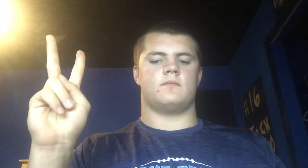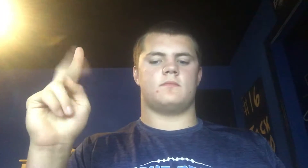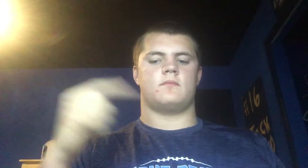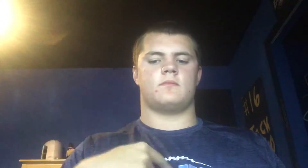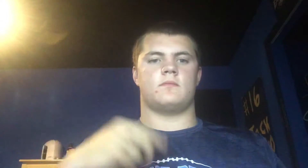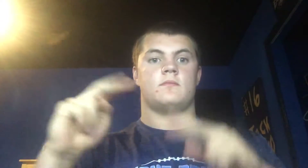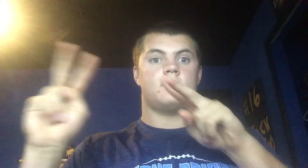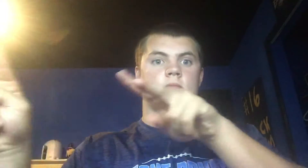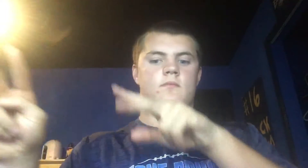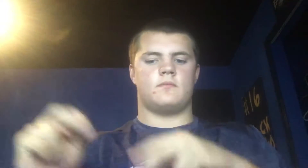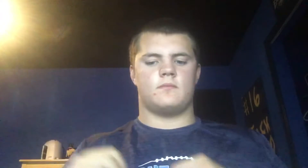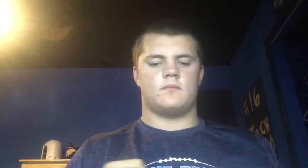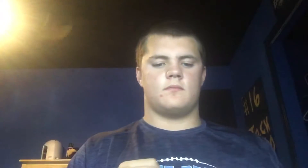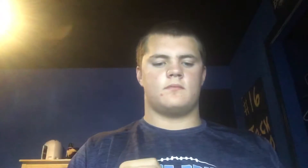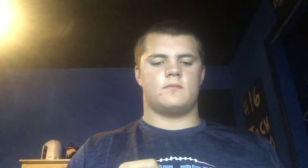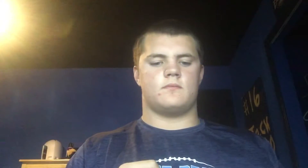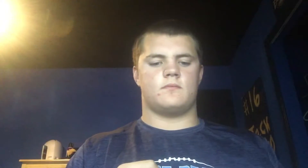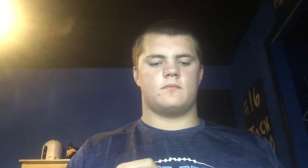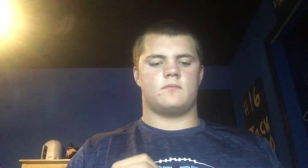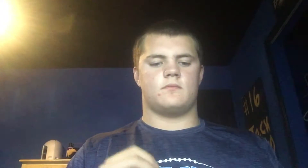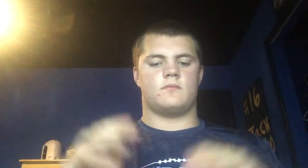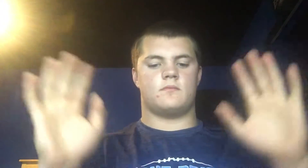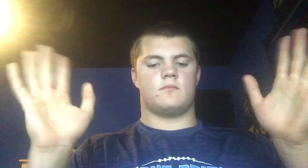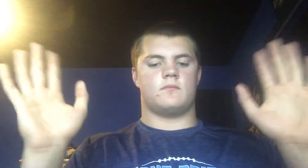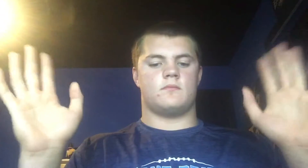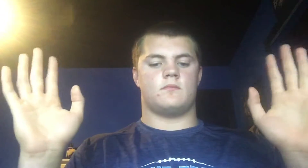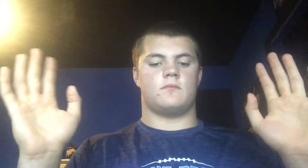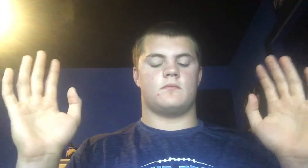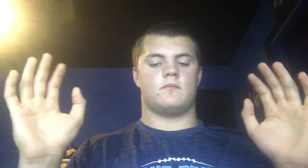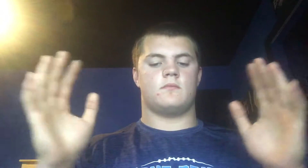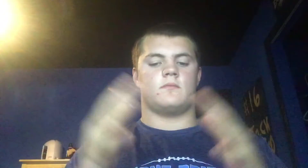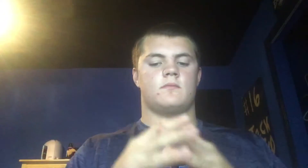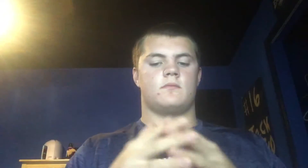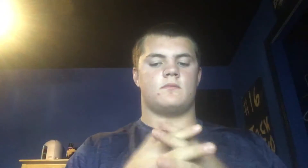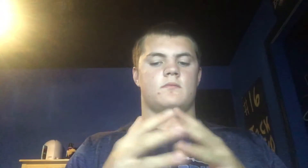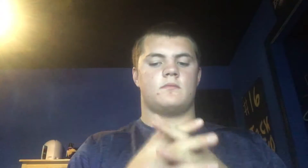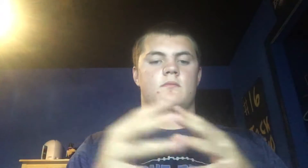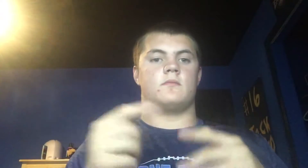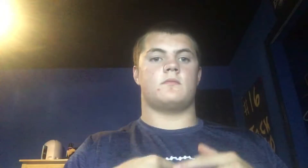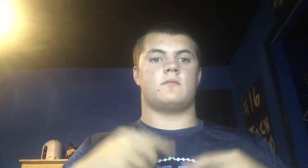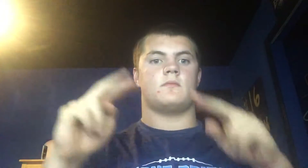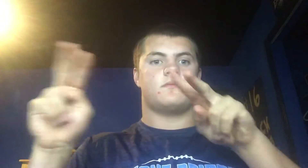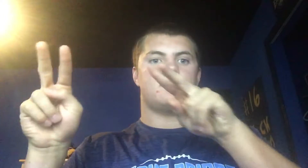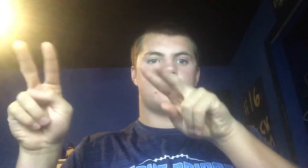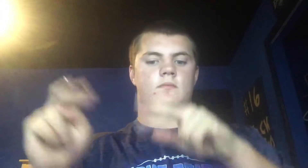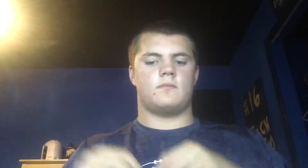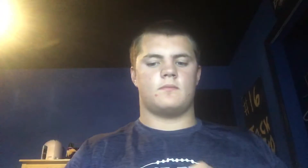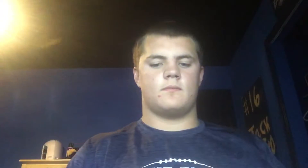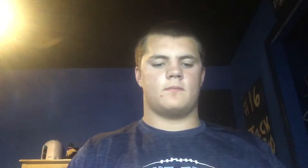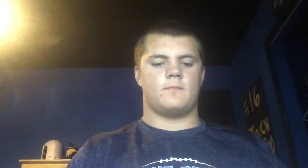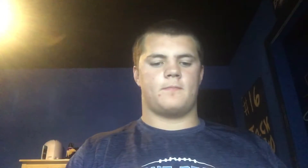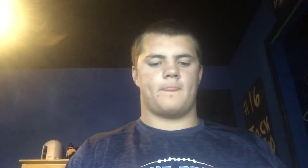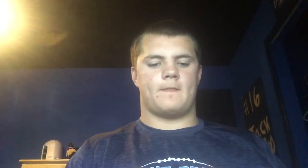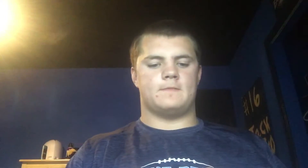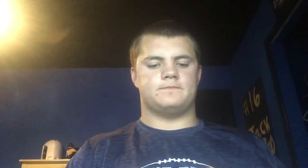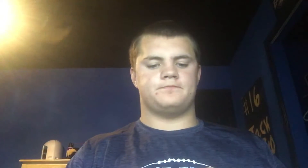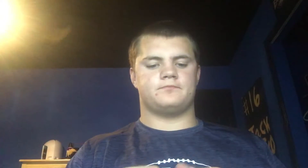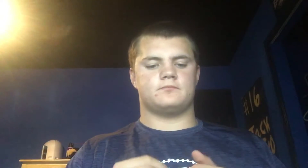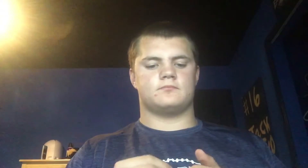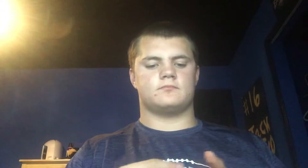older. Had to wake the sleepers up, bitch, I got Folgers. I'm the realest nigga out, remember I told you. Yes, I'm Derby City raised, but I'm not local. Now they acting like